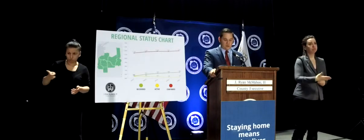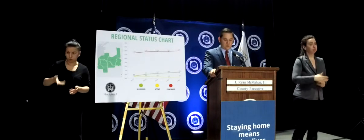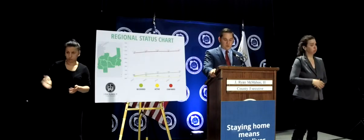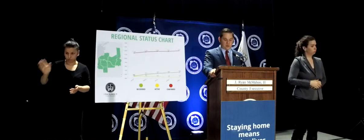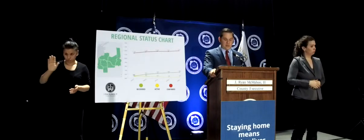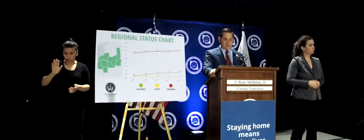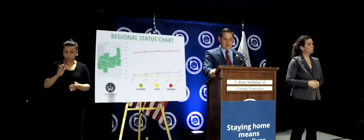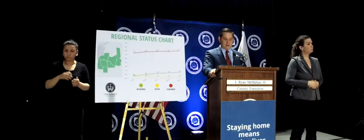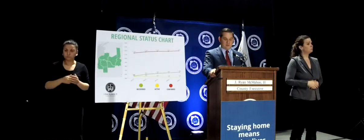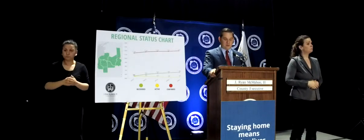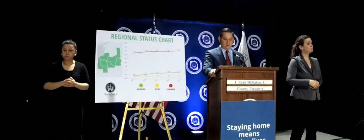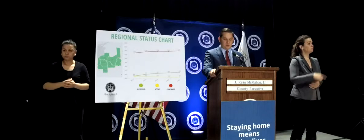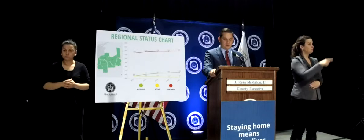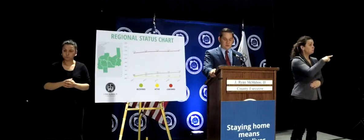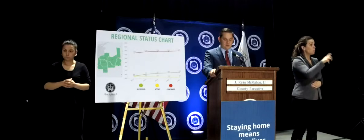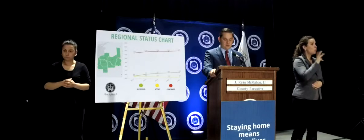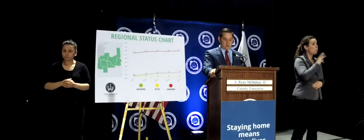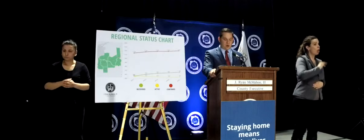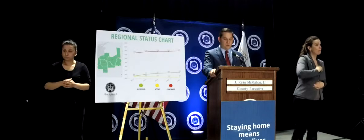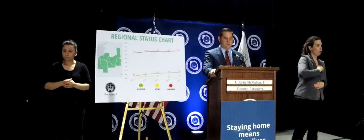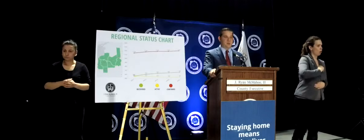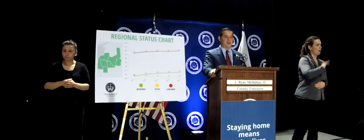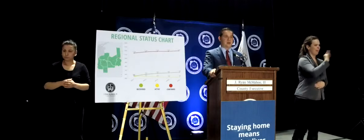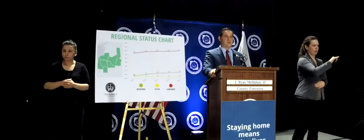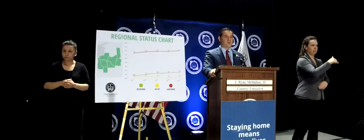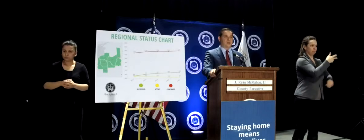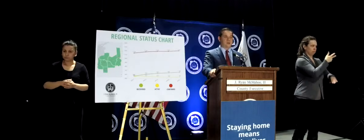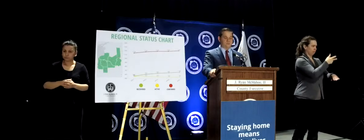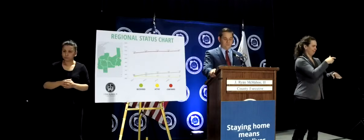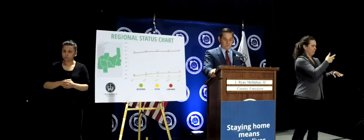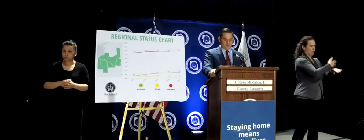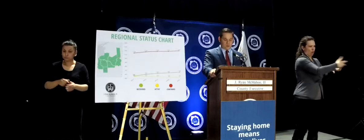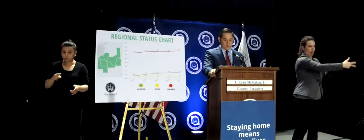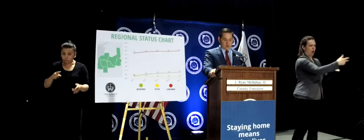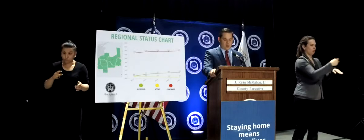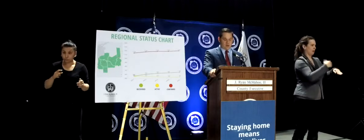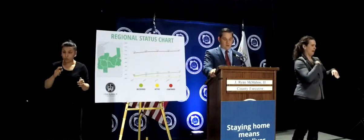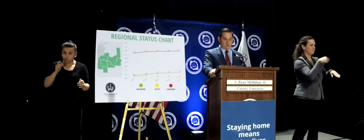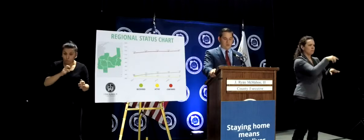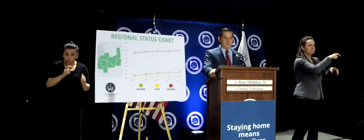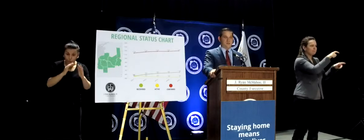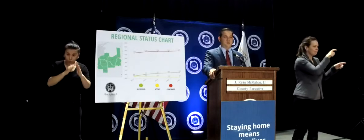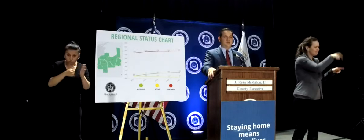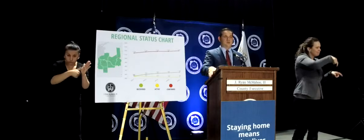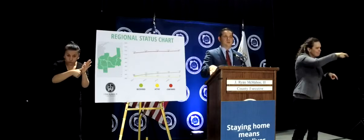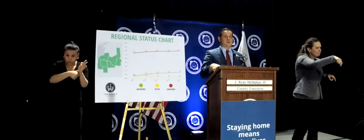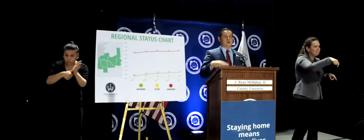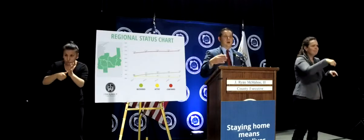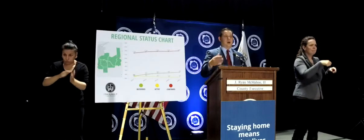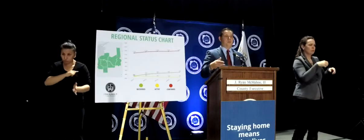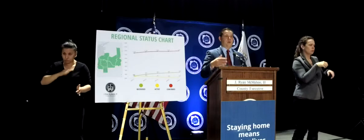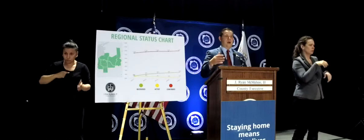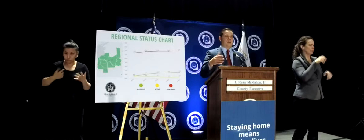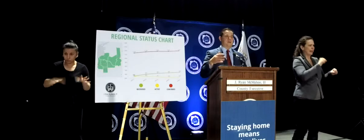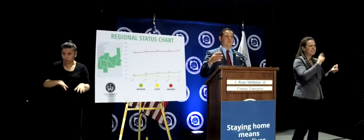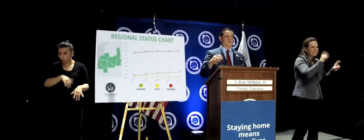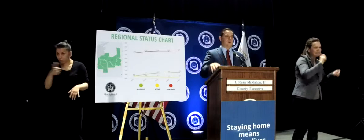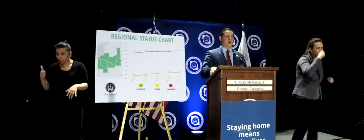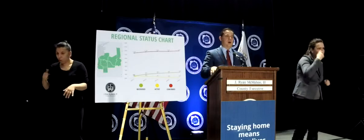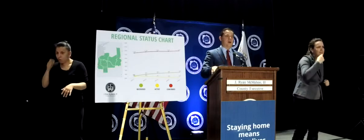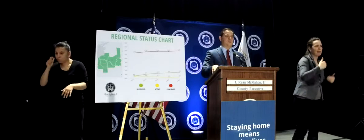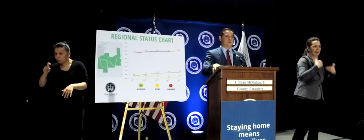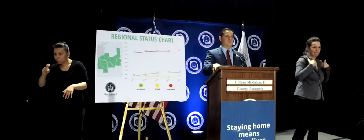moving into independent living communities and senior apartments by the end of the week. So we'll continue this